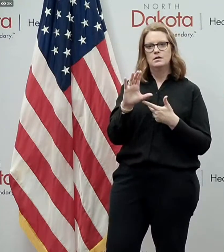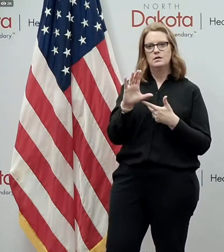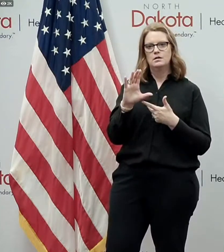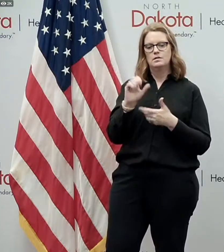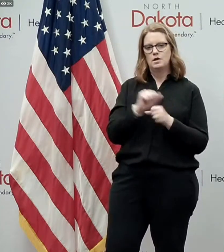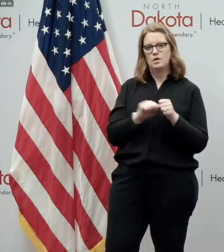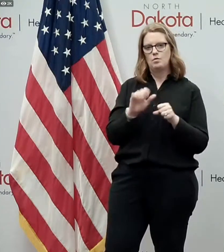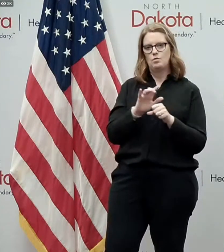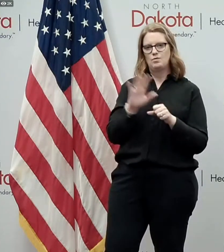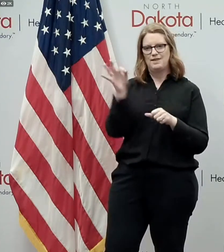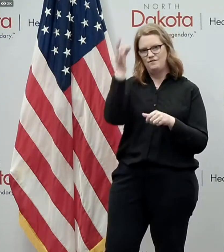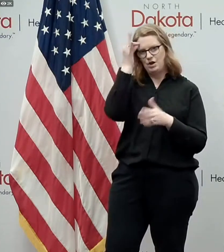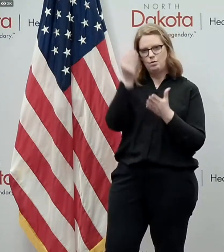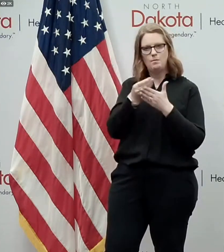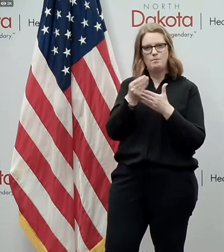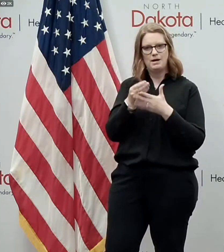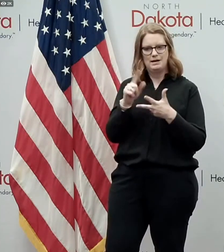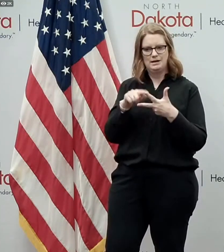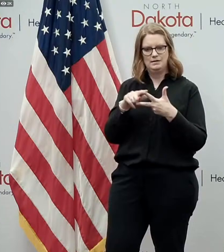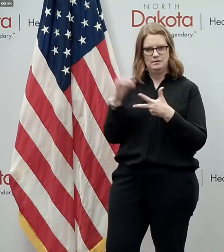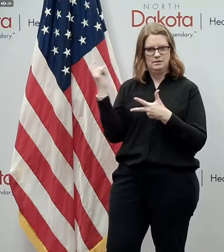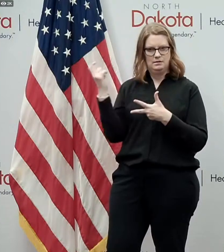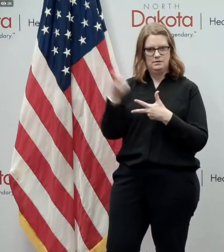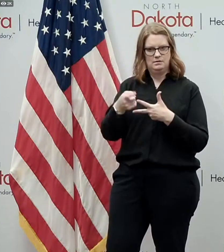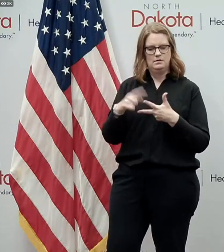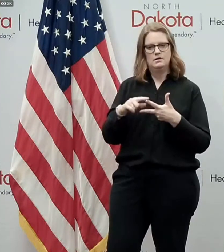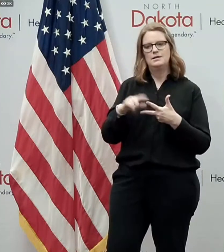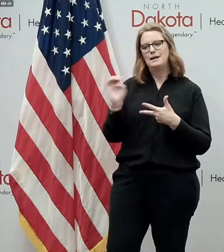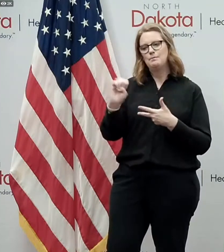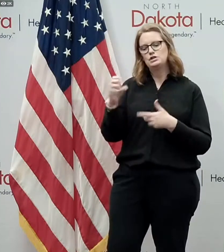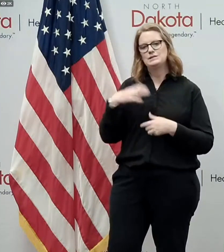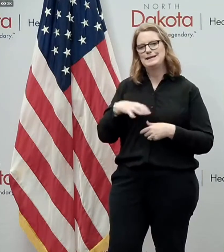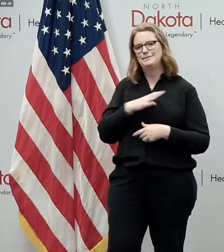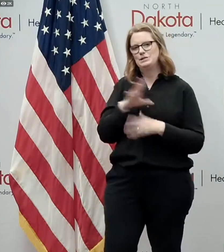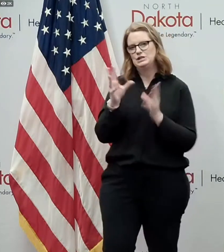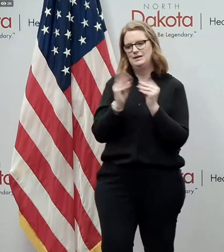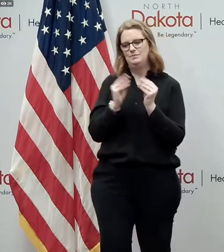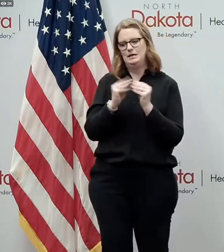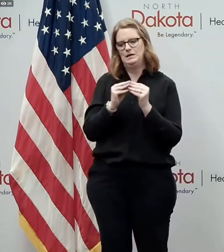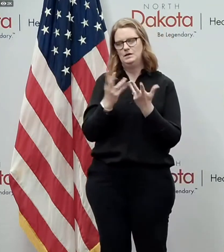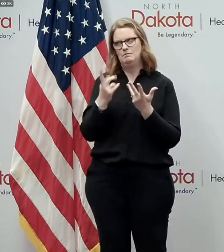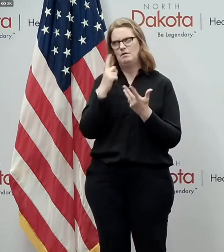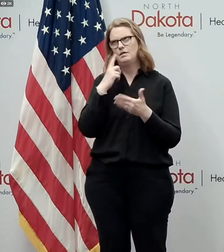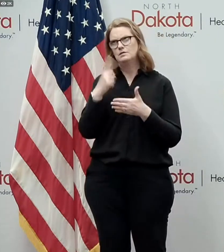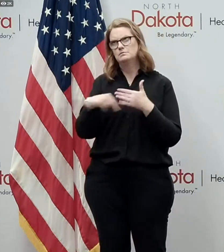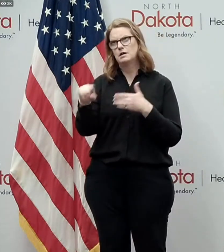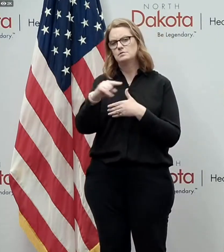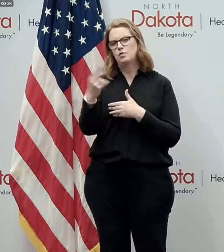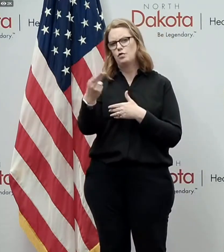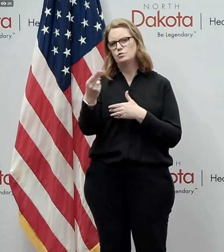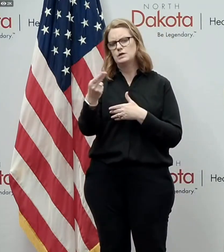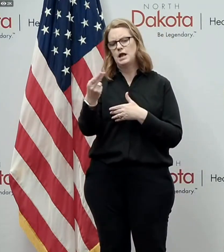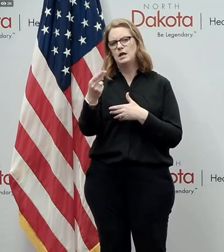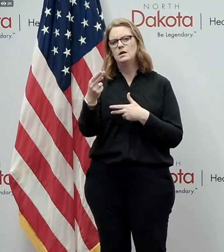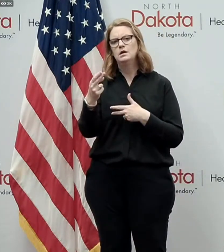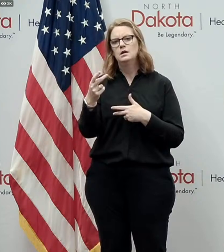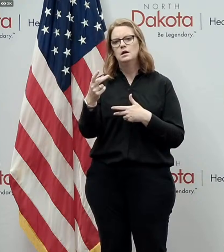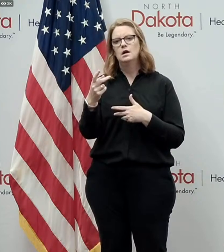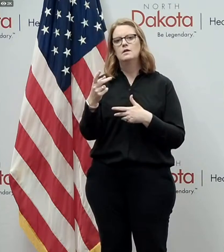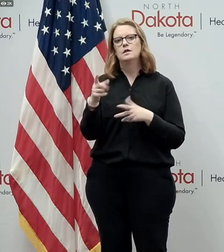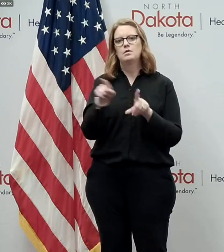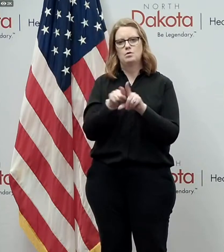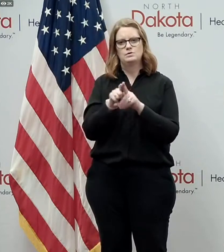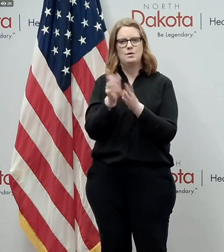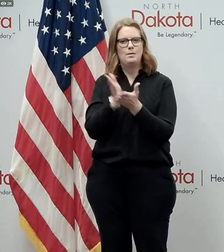coronavirus federal dollars that came into the state. We've got an emergency commission meeting next Thursday, which will be followed by a